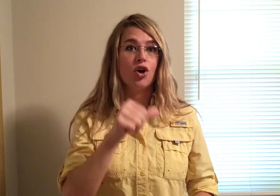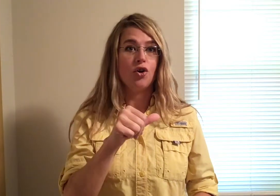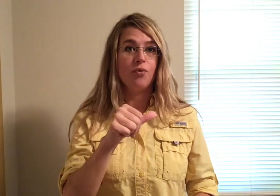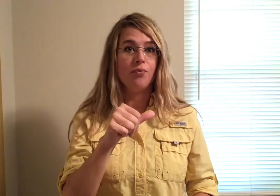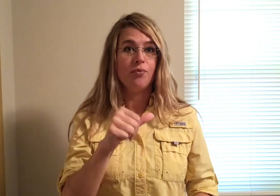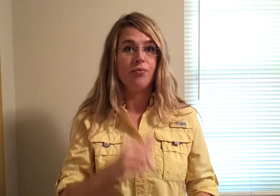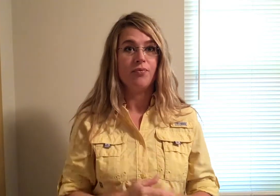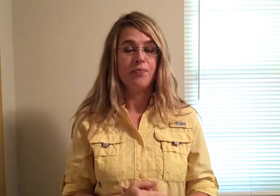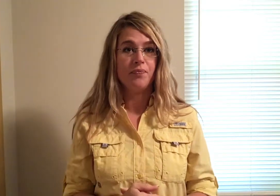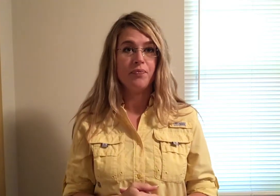girl.